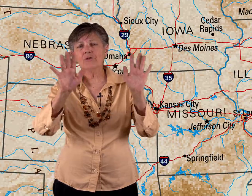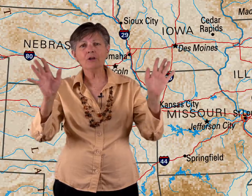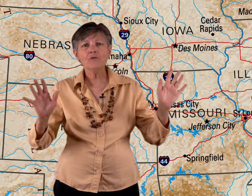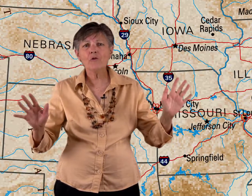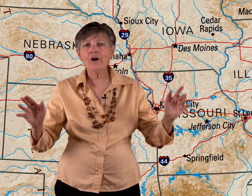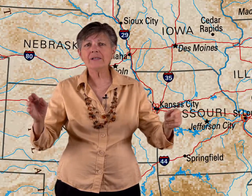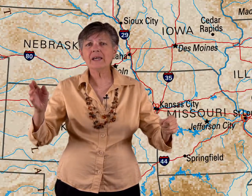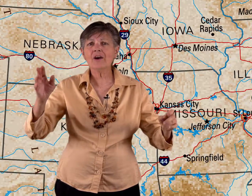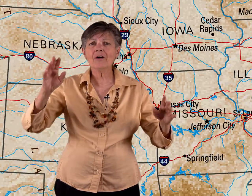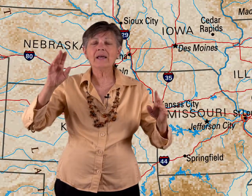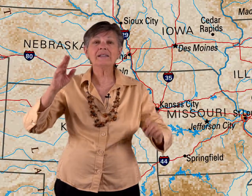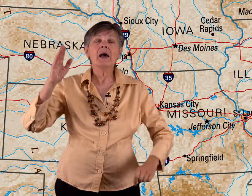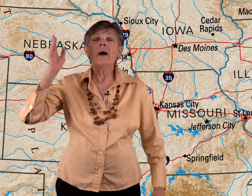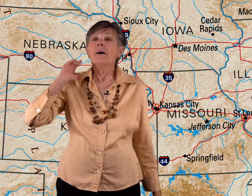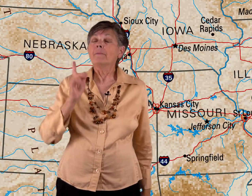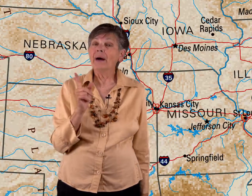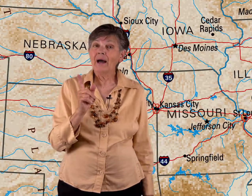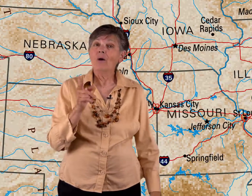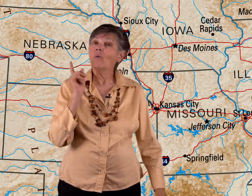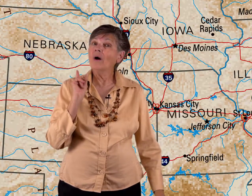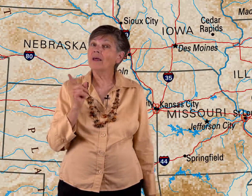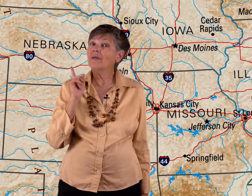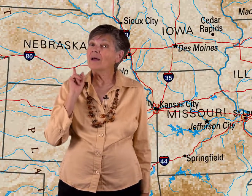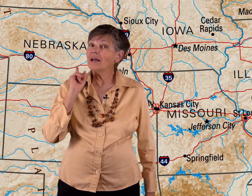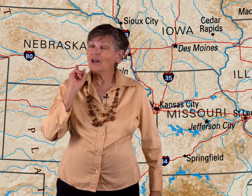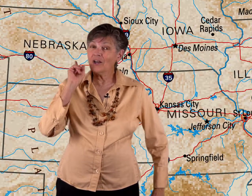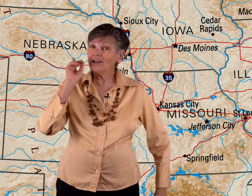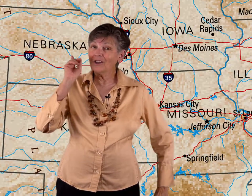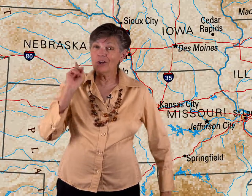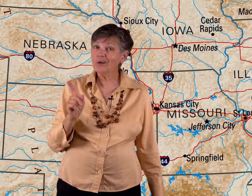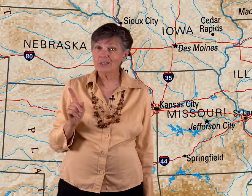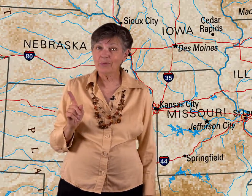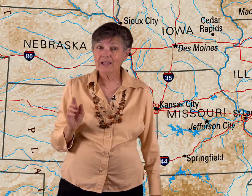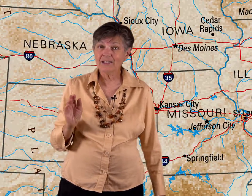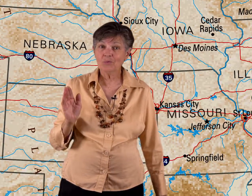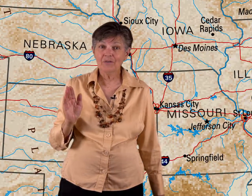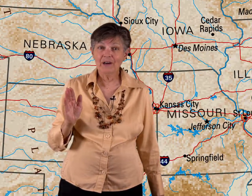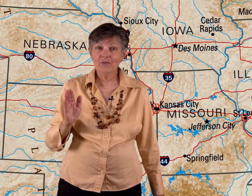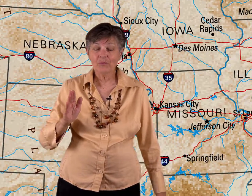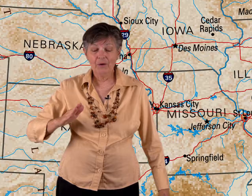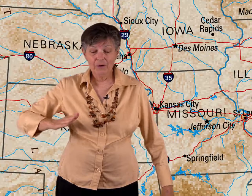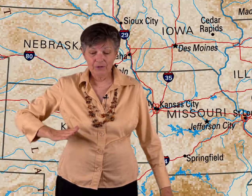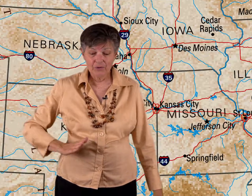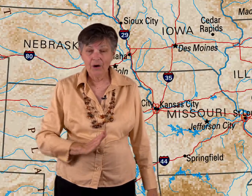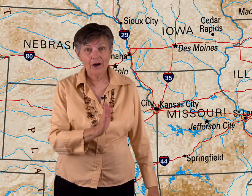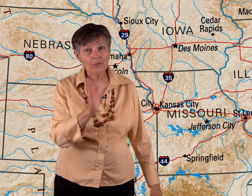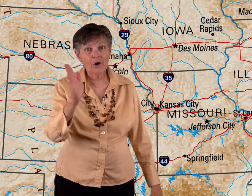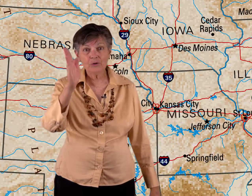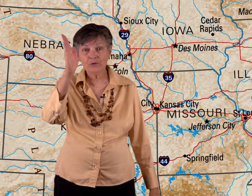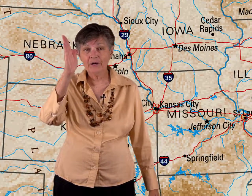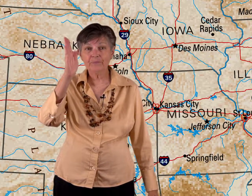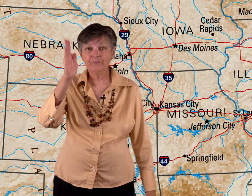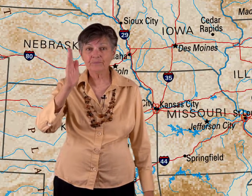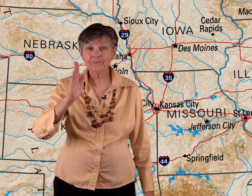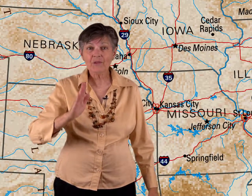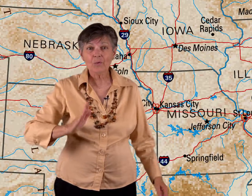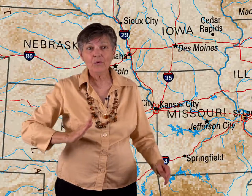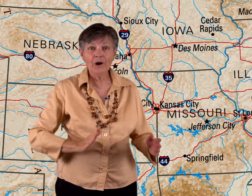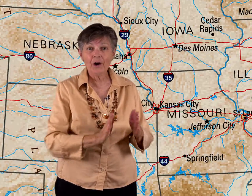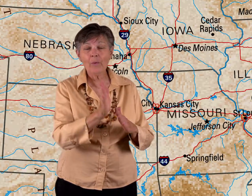little forest areas, but one of the cutest places we've ever been, we were on a road trip. We were on our way